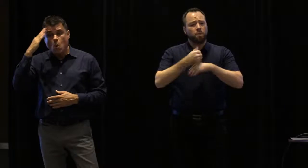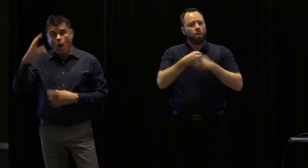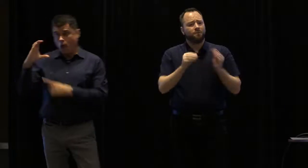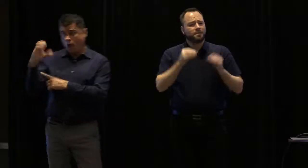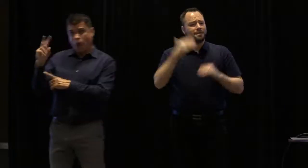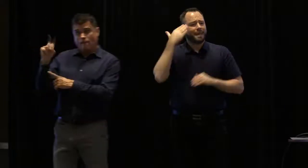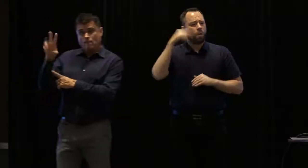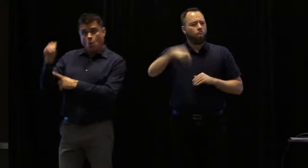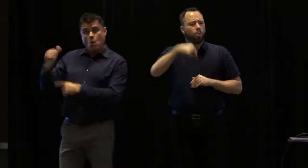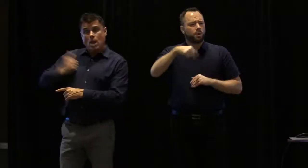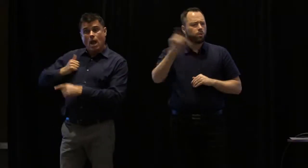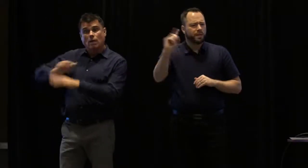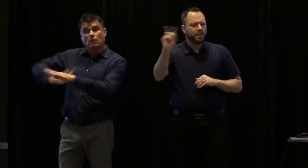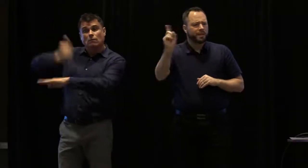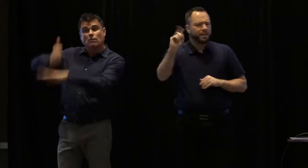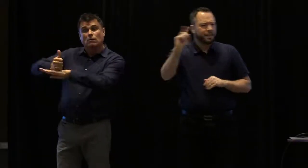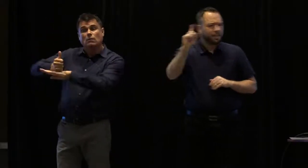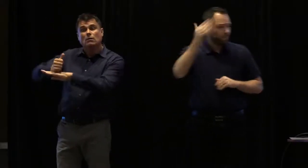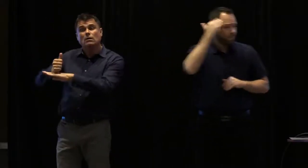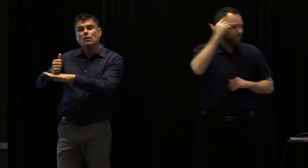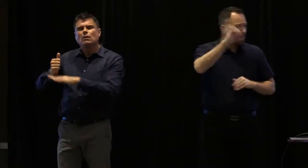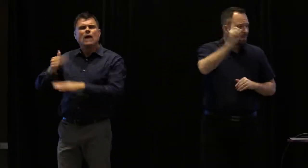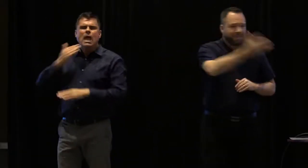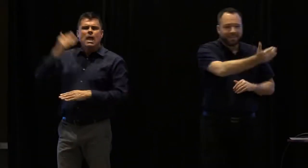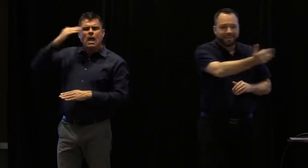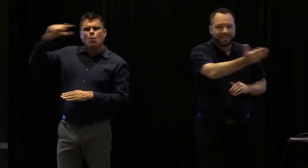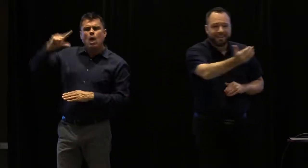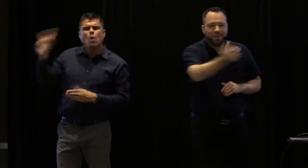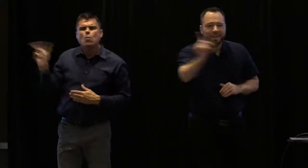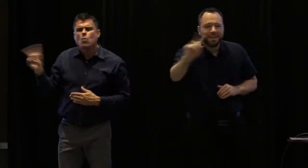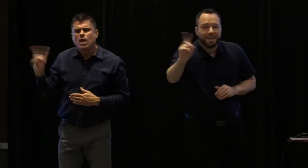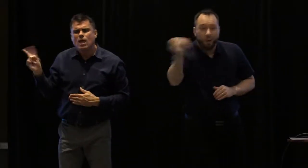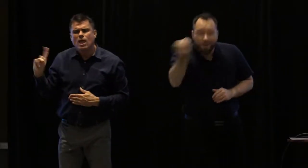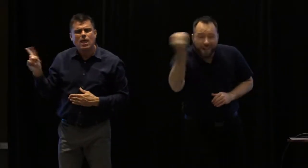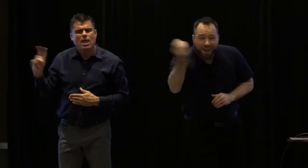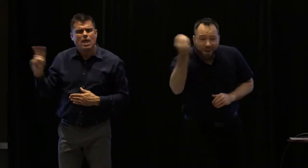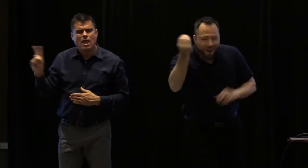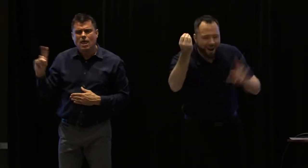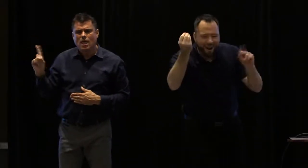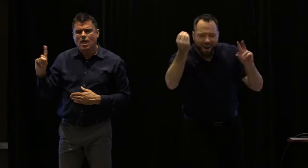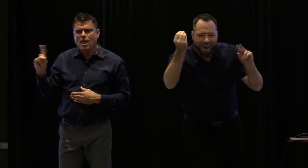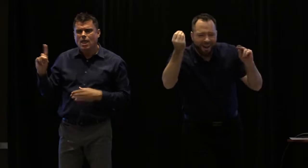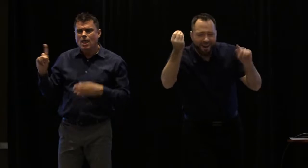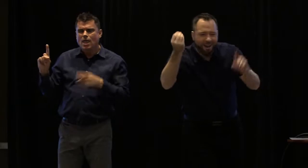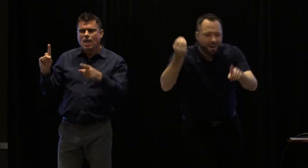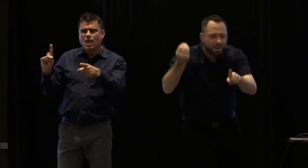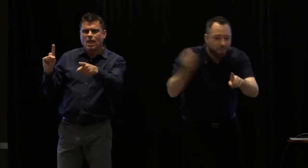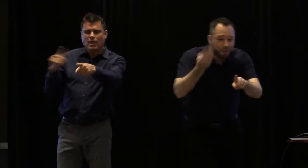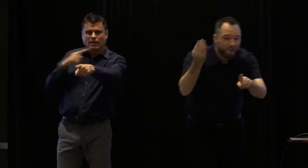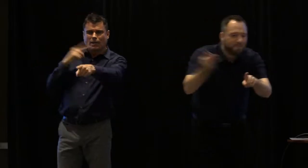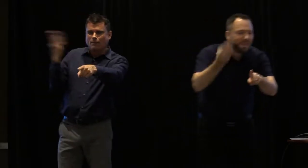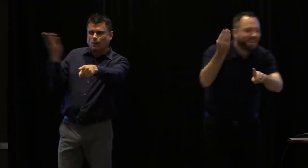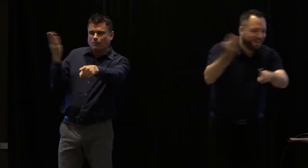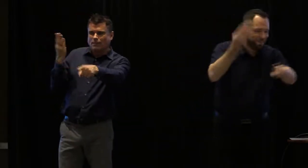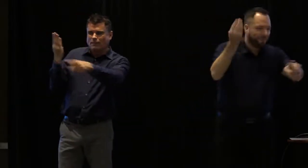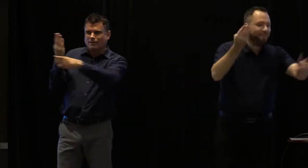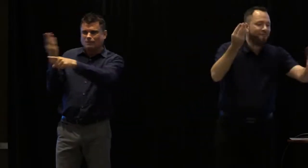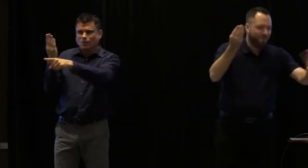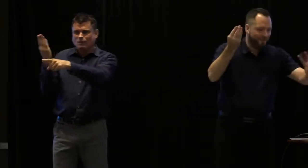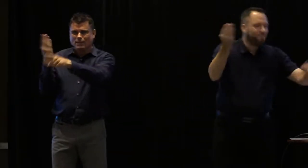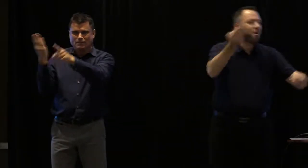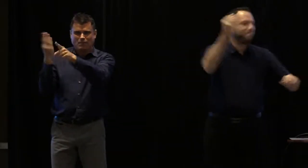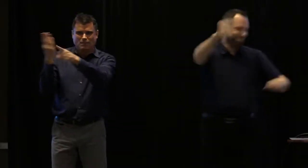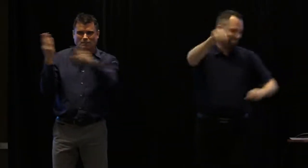I'm not sure if you all know where the Convo headquarters is located. Can anybody give me the answer? Ontario? No.